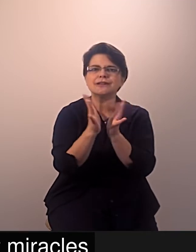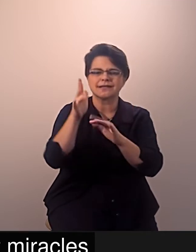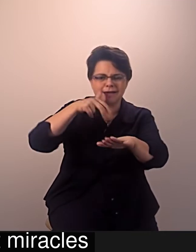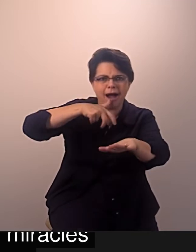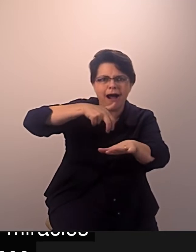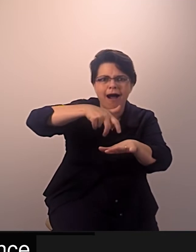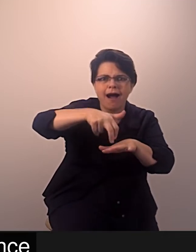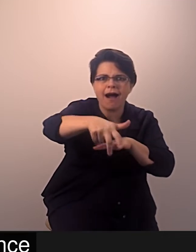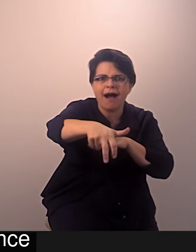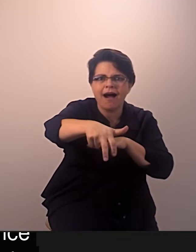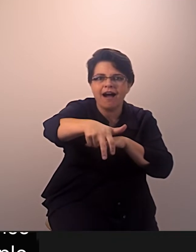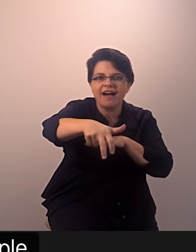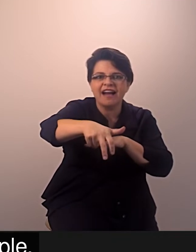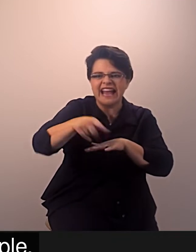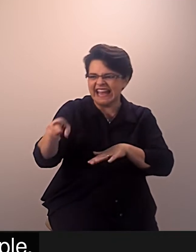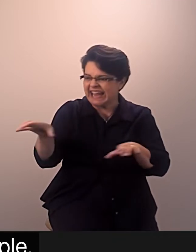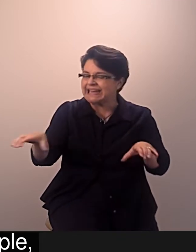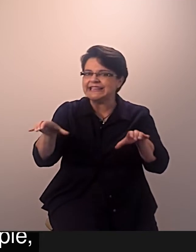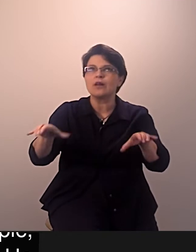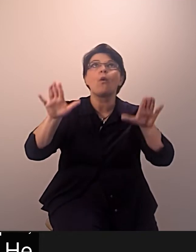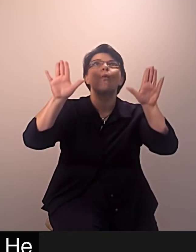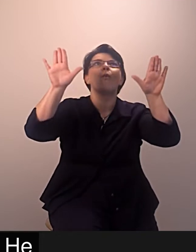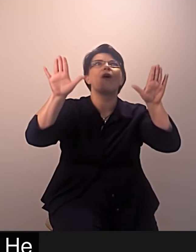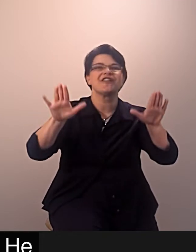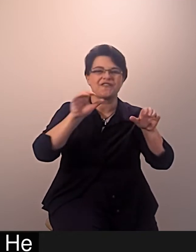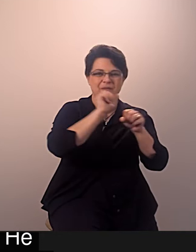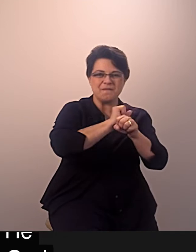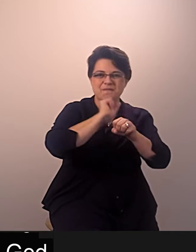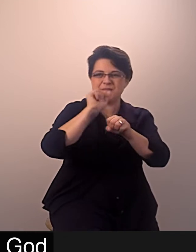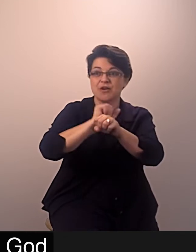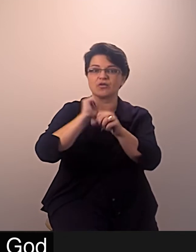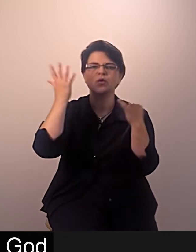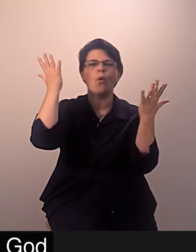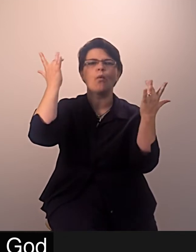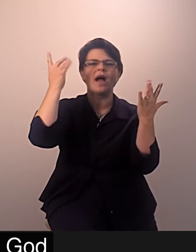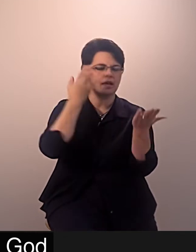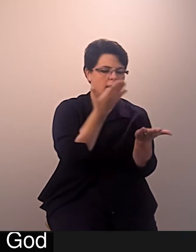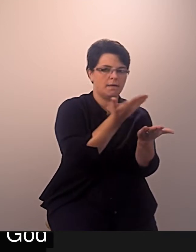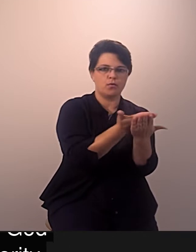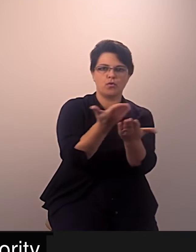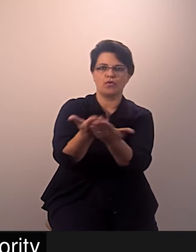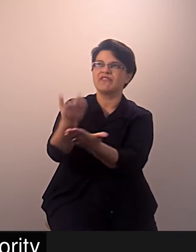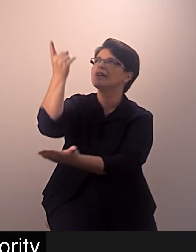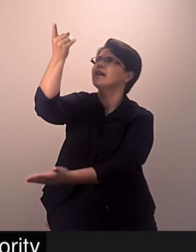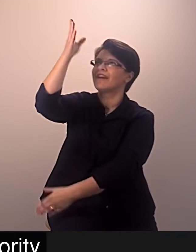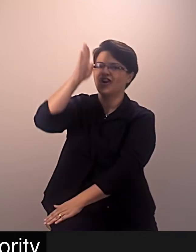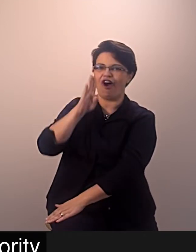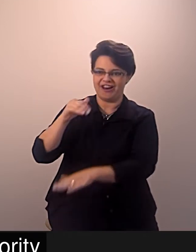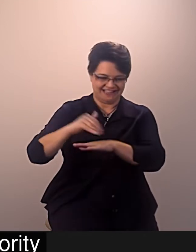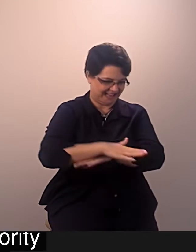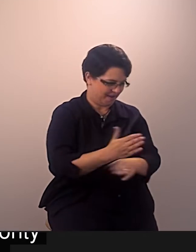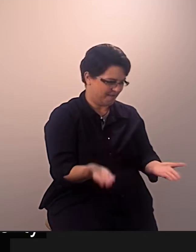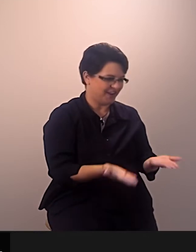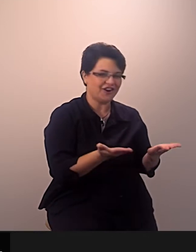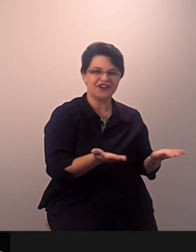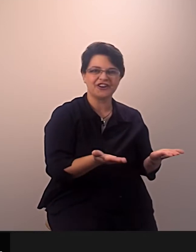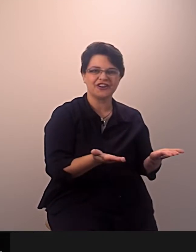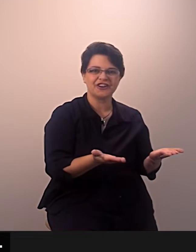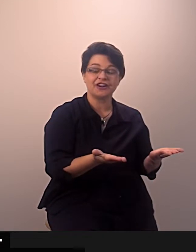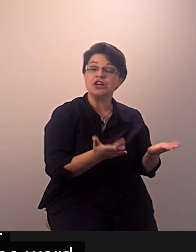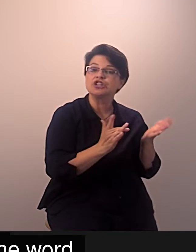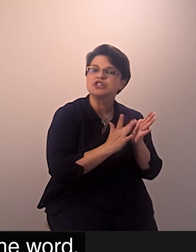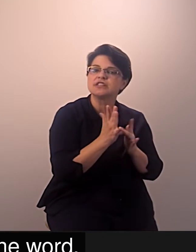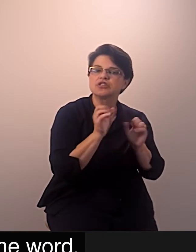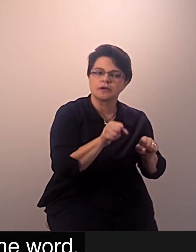of many people to prove that he was sent from God and had authority from God. He could speak the word and it